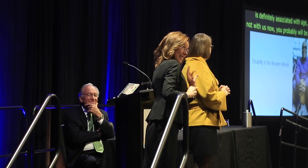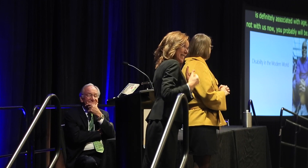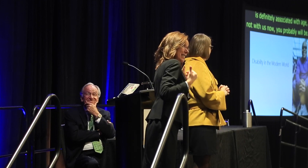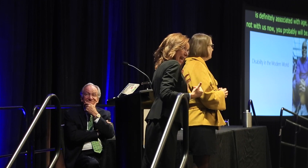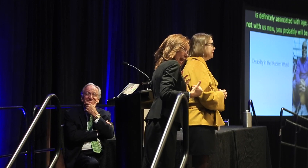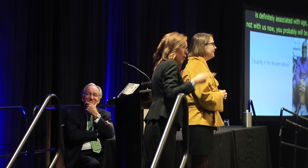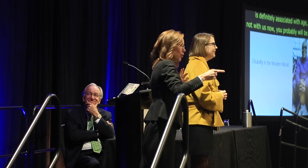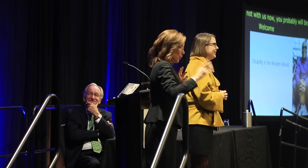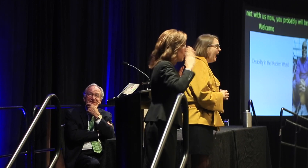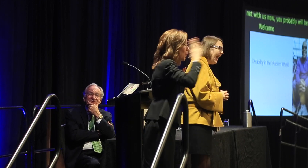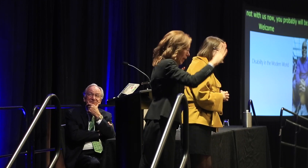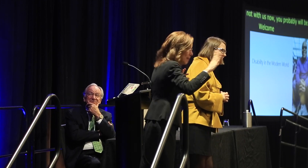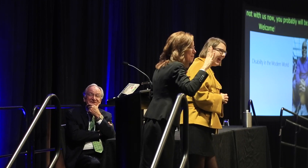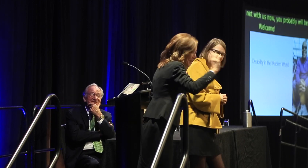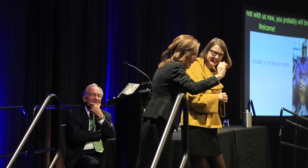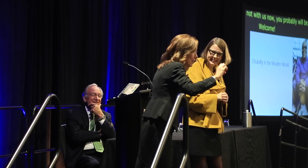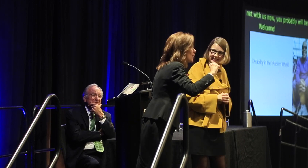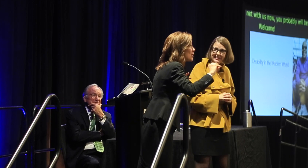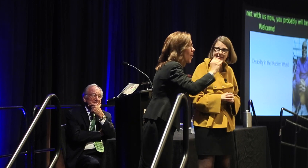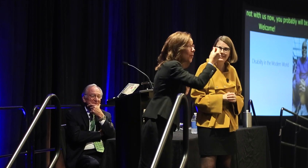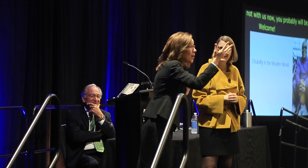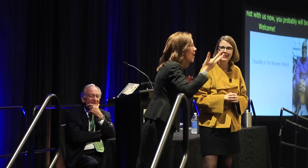Welcome.